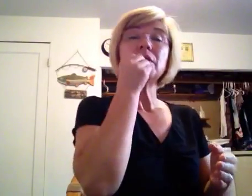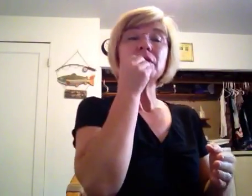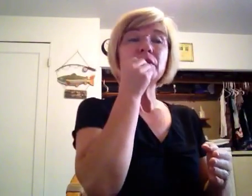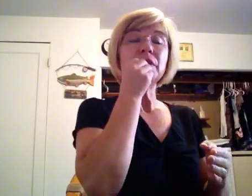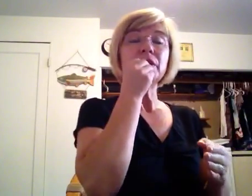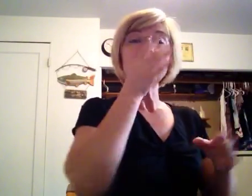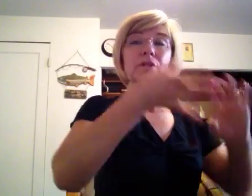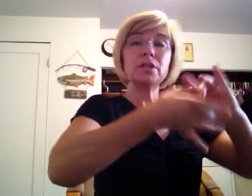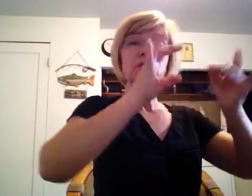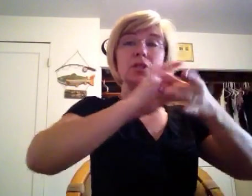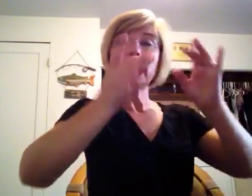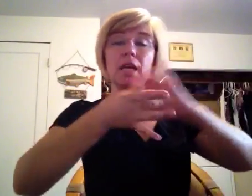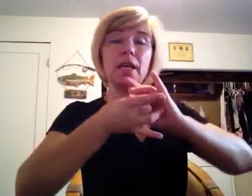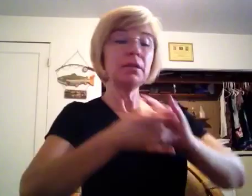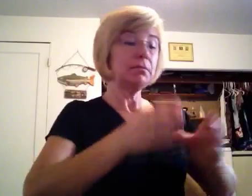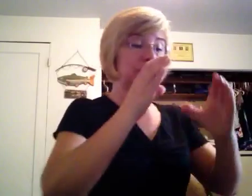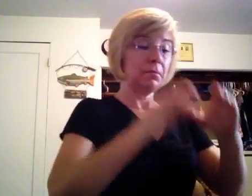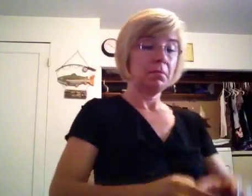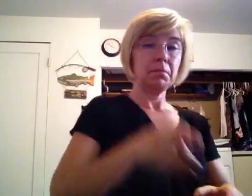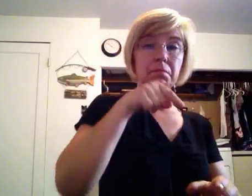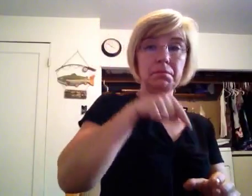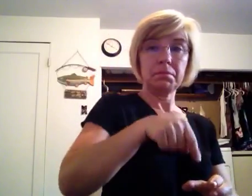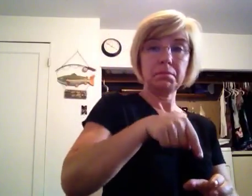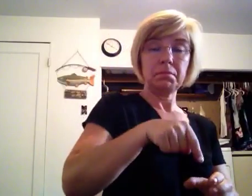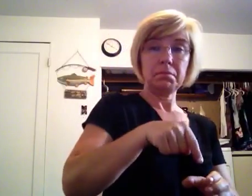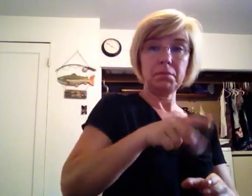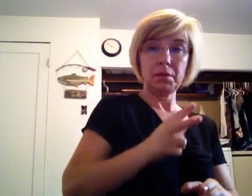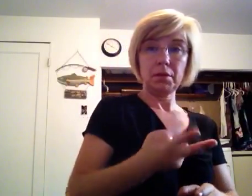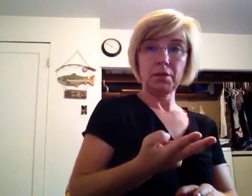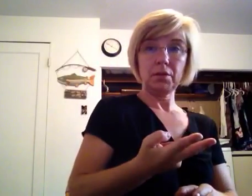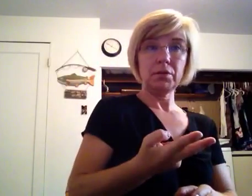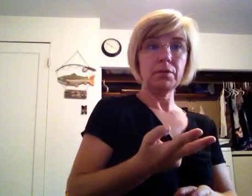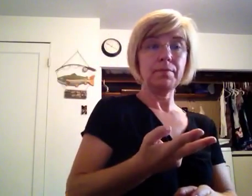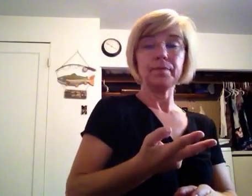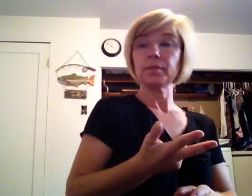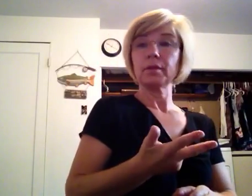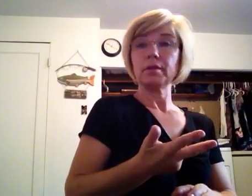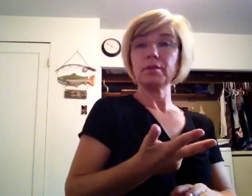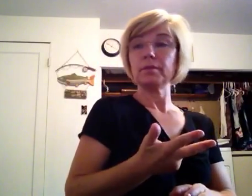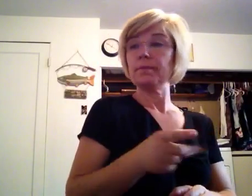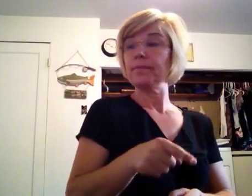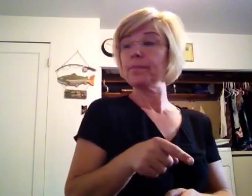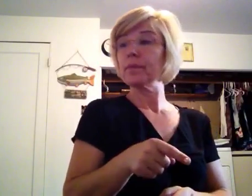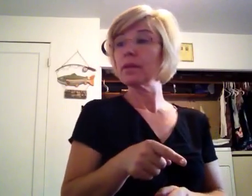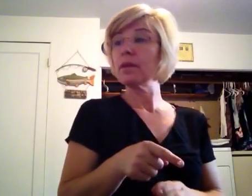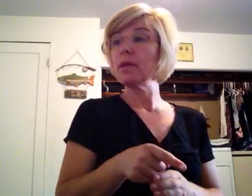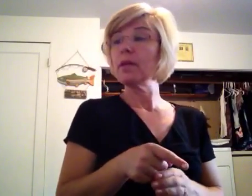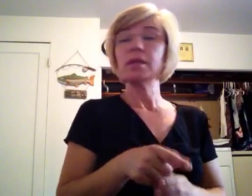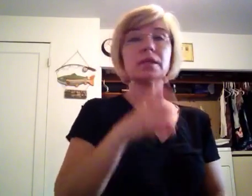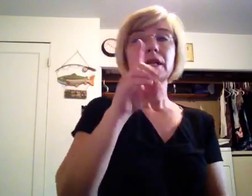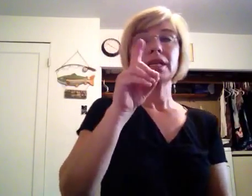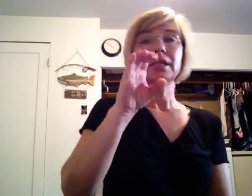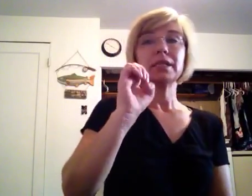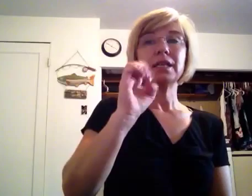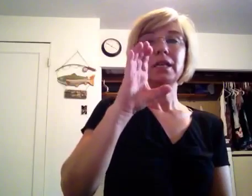Decomposers include bacteria and fungi, and they play an important role in nature. Bacteria and fungi